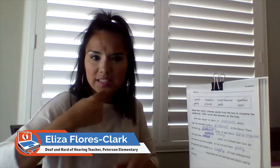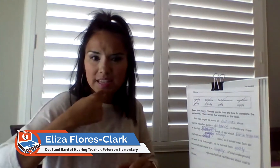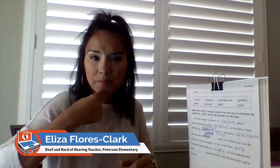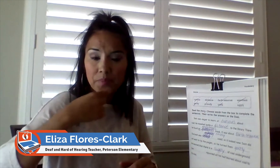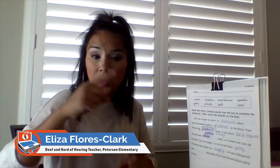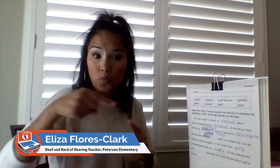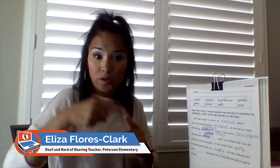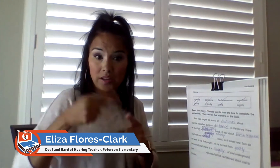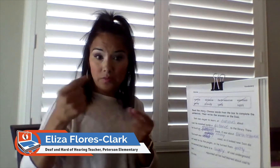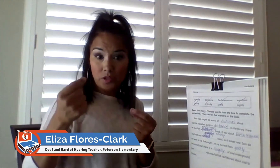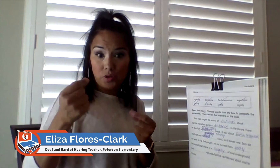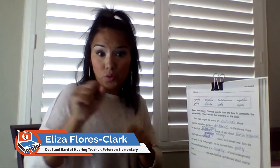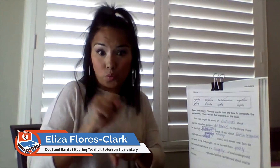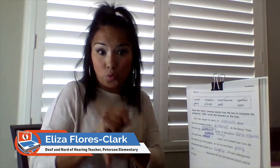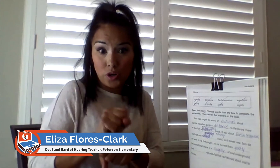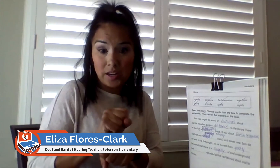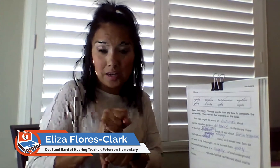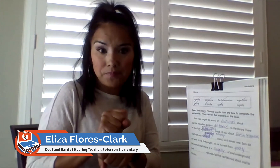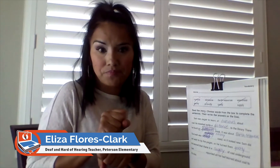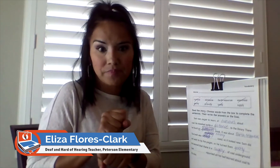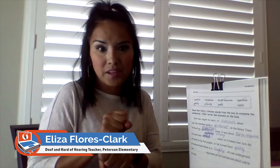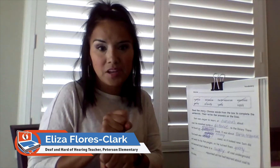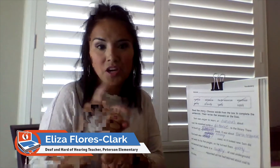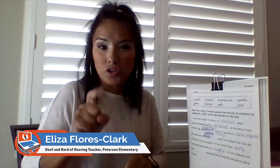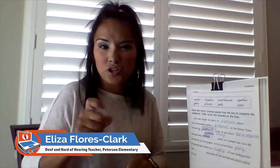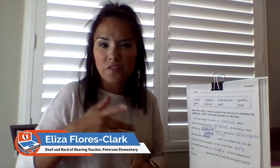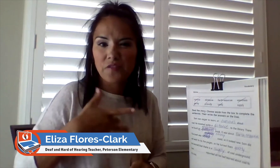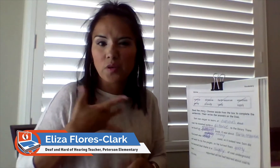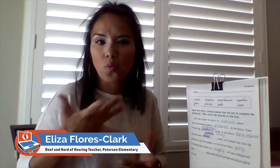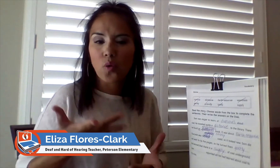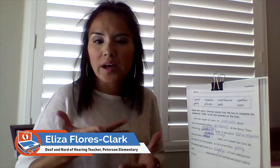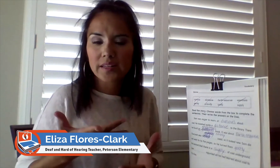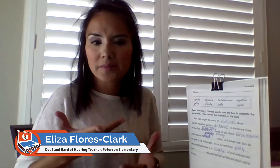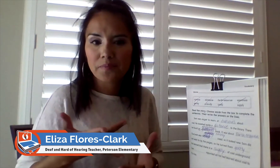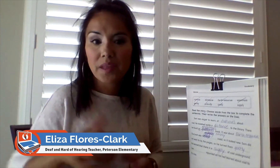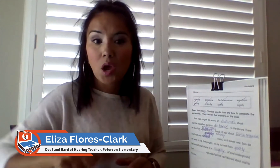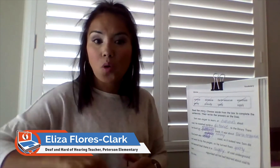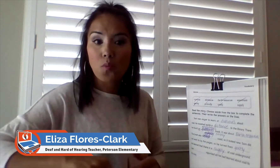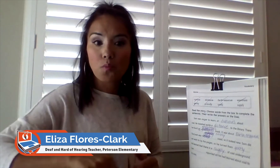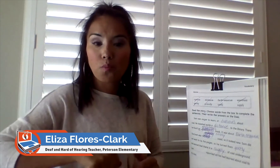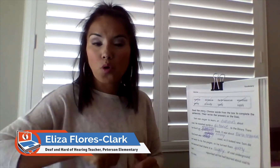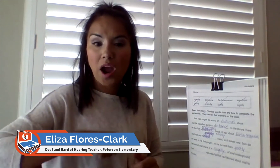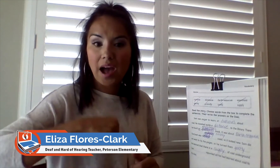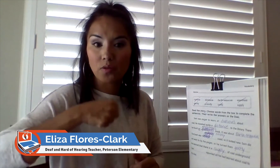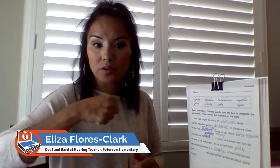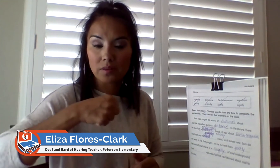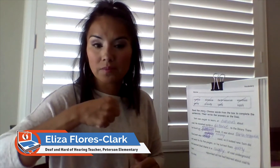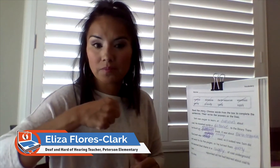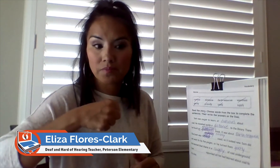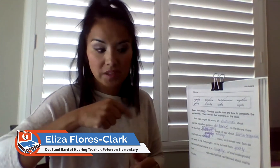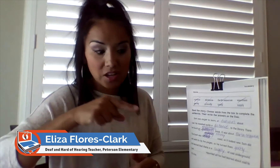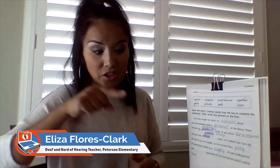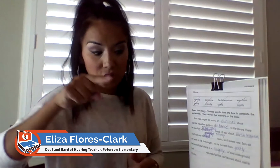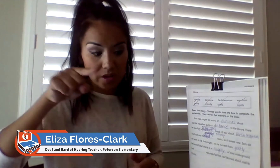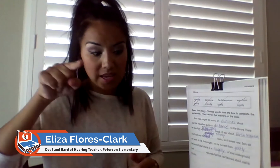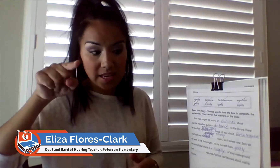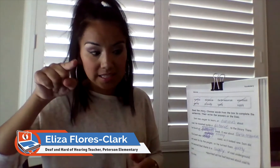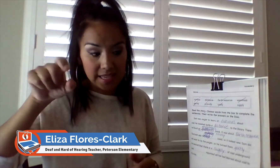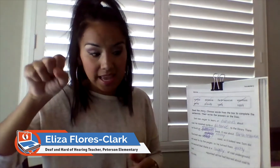said when you do your work, you should feel what? Proud. So